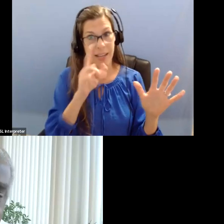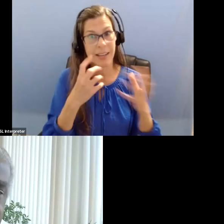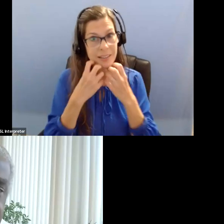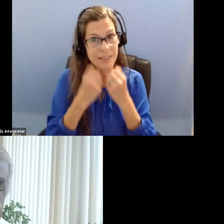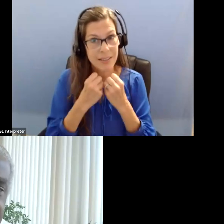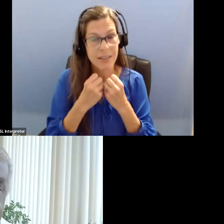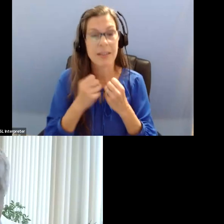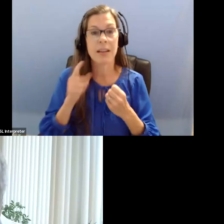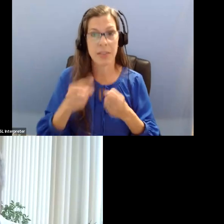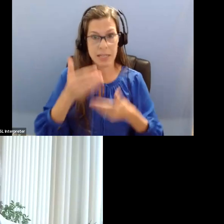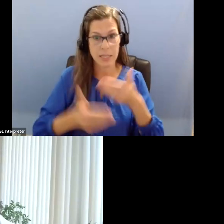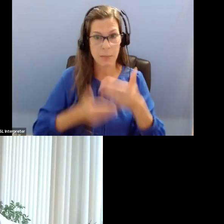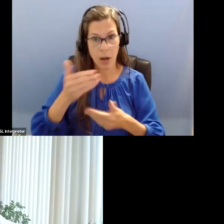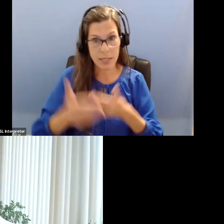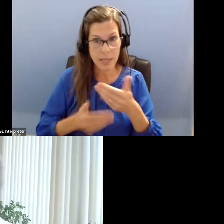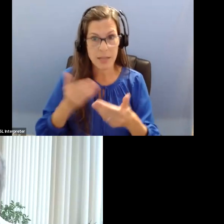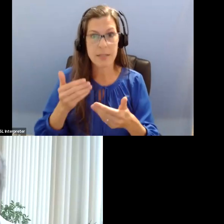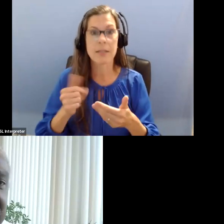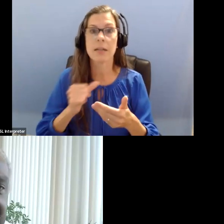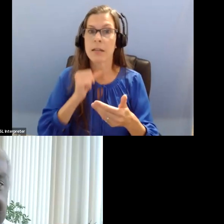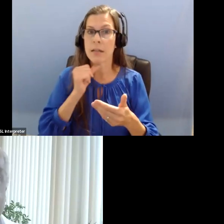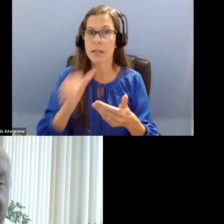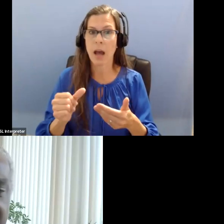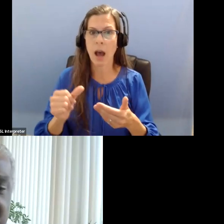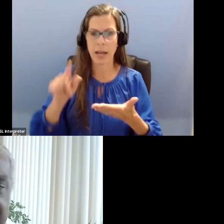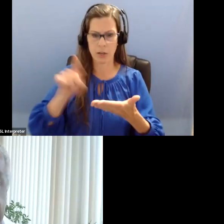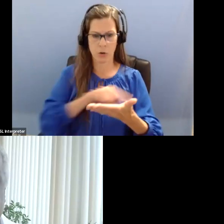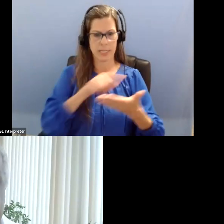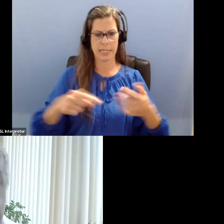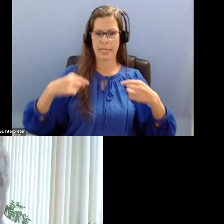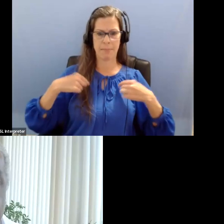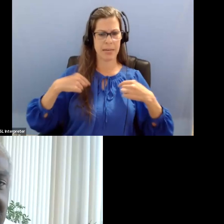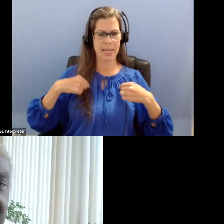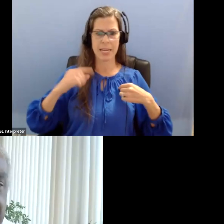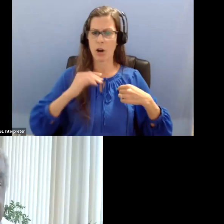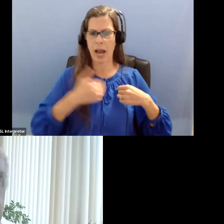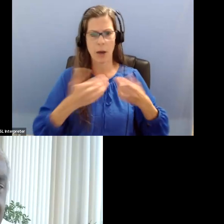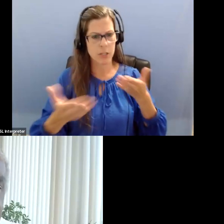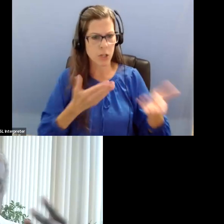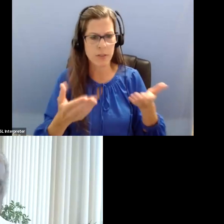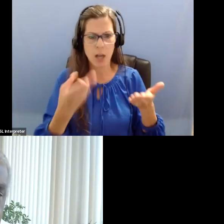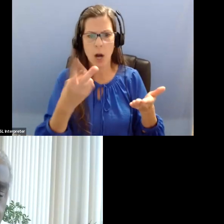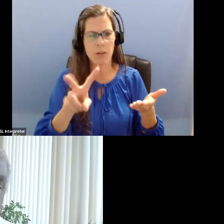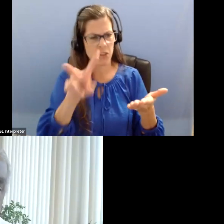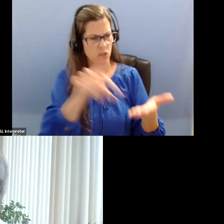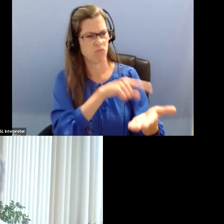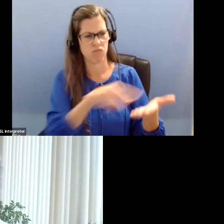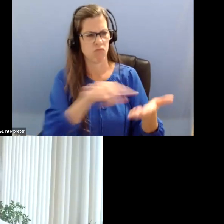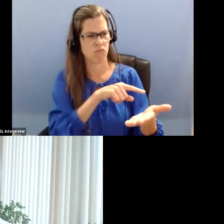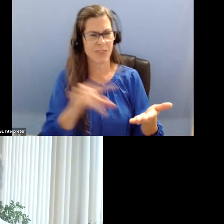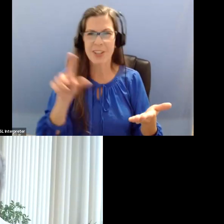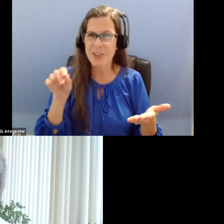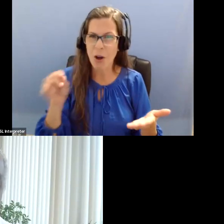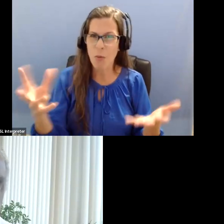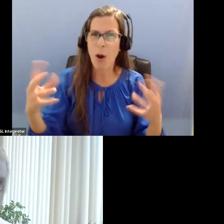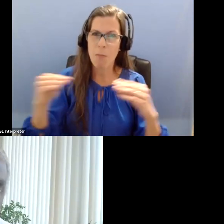this process is not specifically critiquing me or our services at Harborview, but it's trying to get more voices on